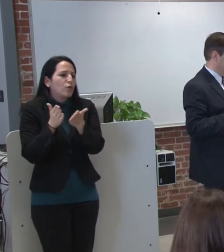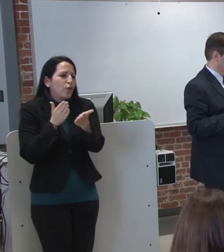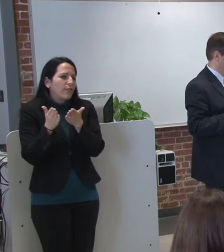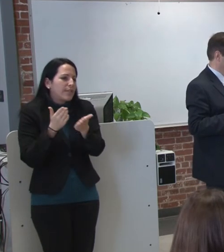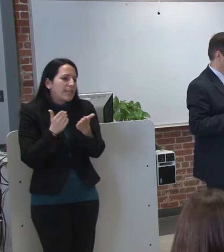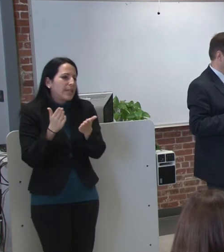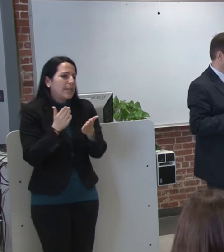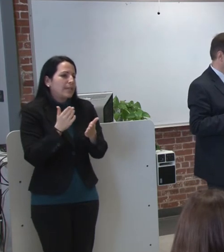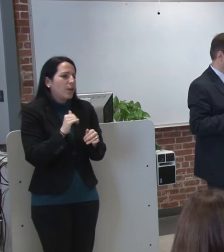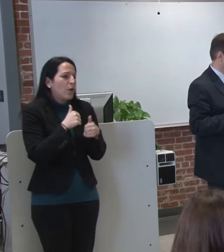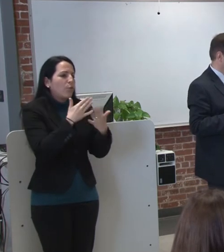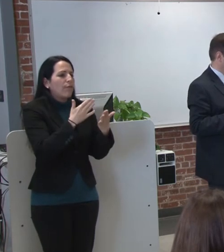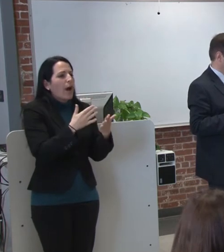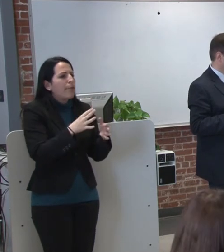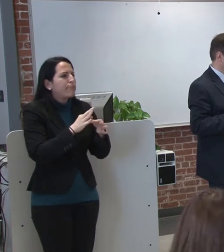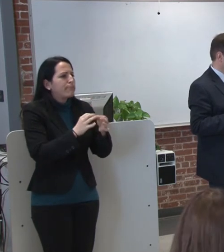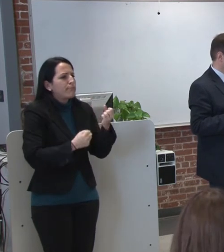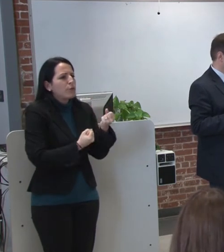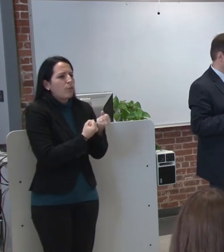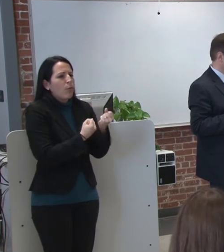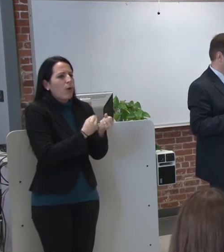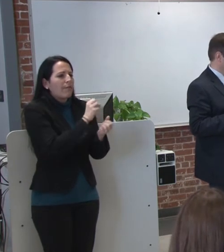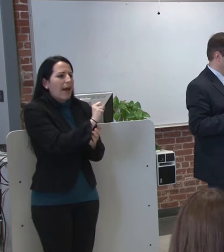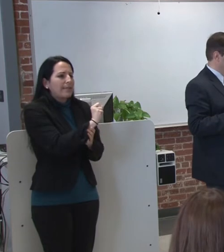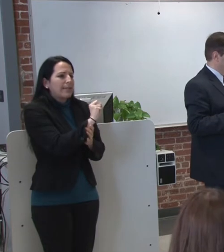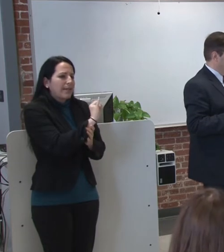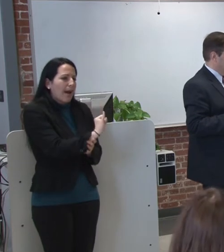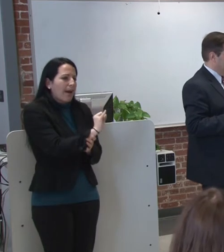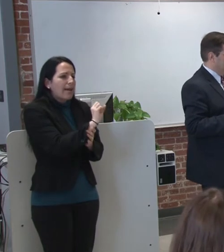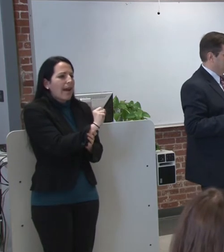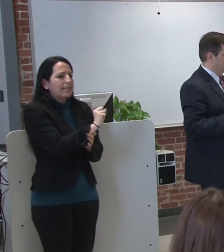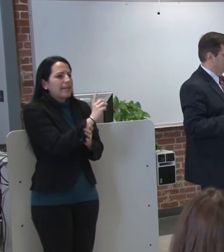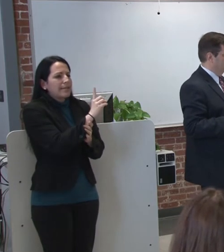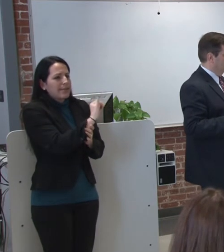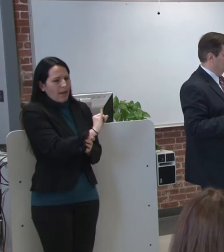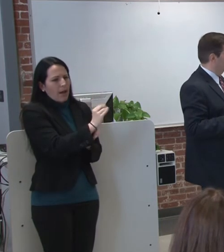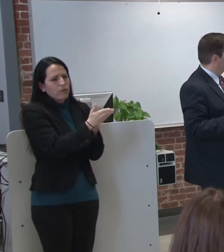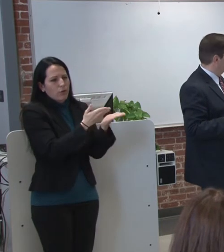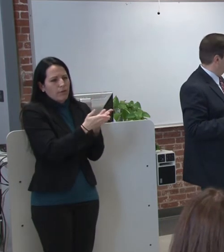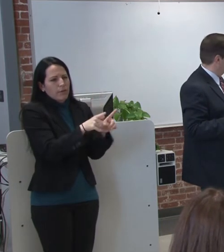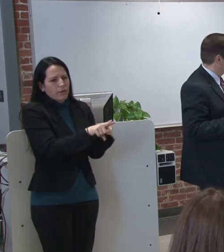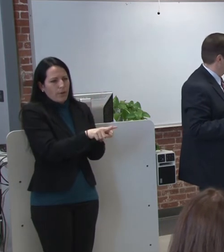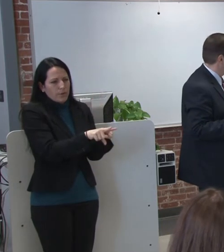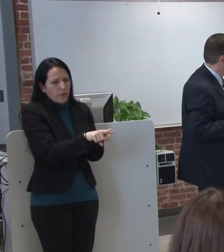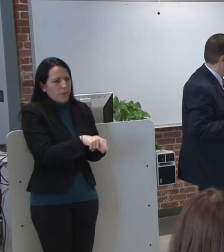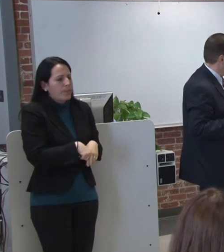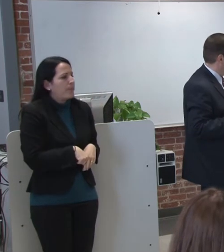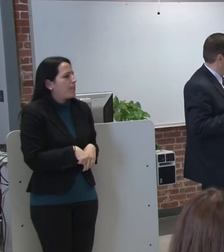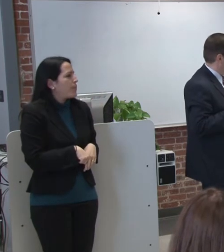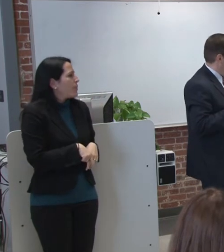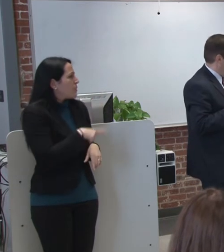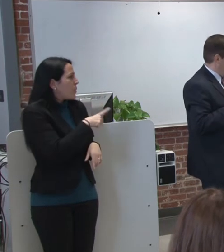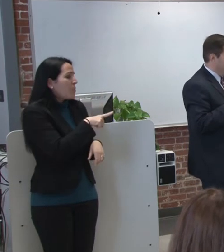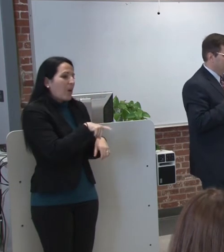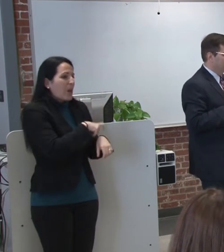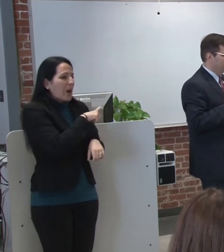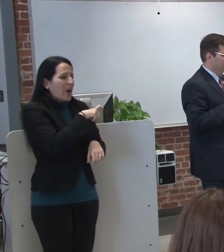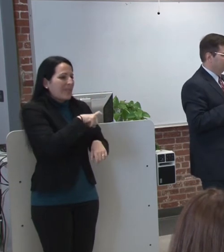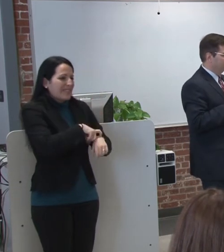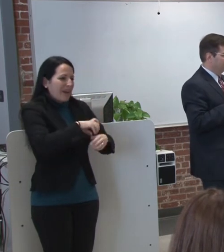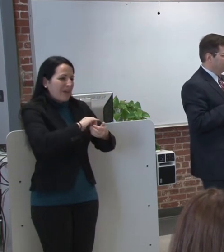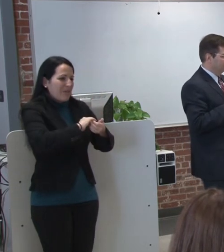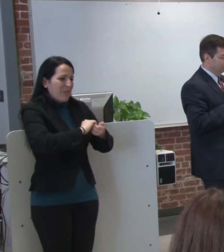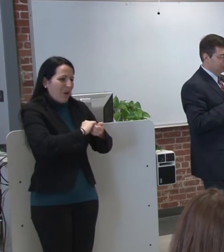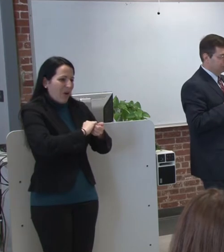SSDI and SSI, as well as other services. So, longtime partner as well, in the sense that with